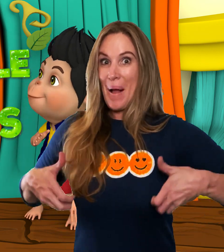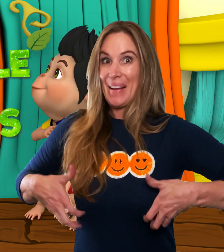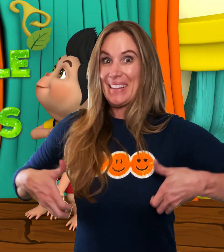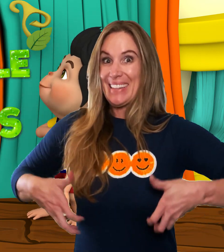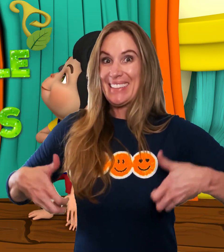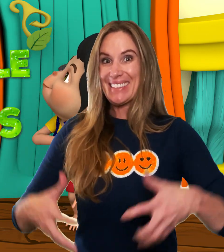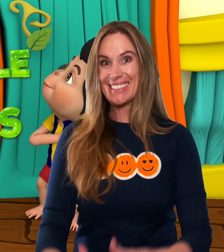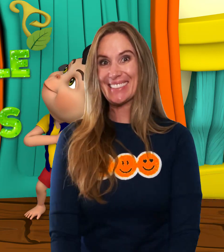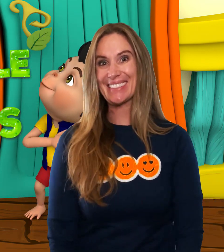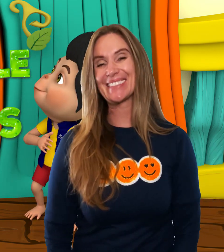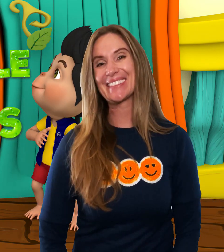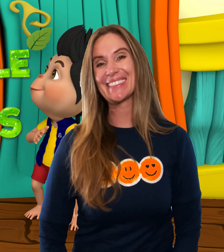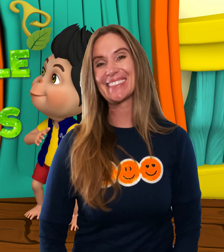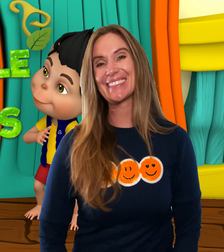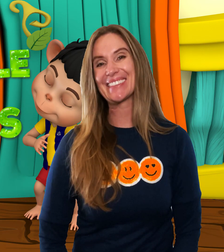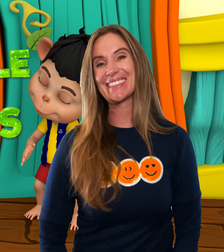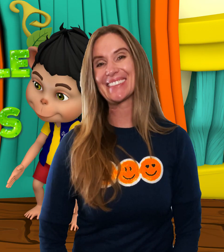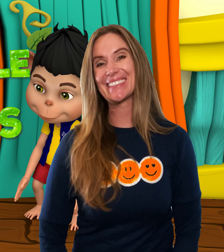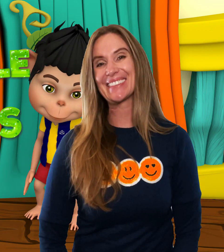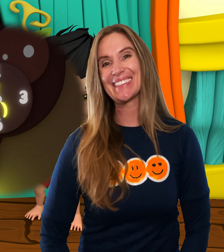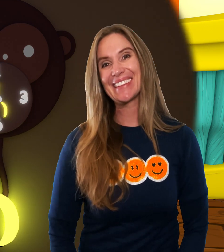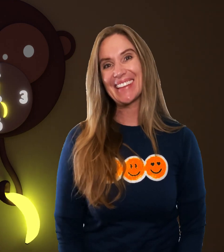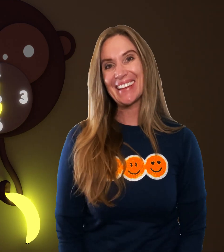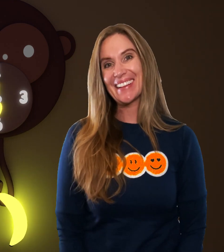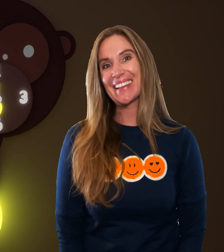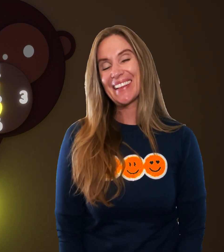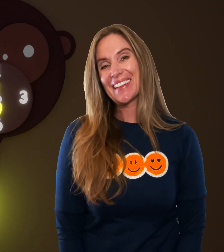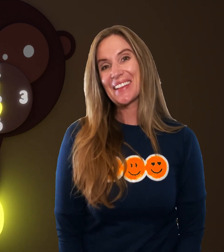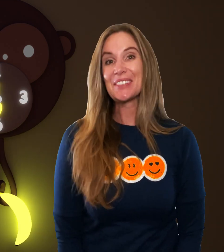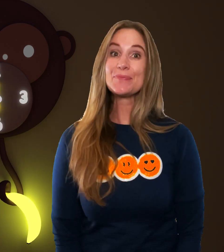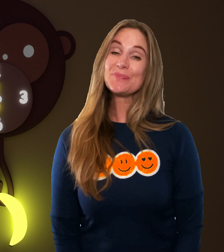Five little monkeys.